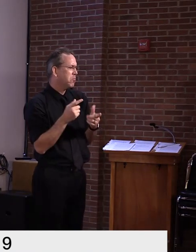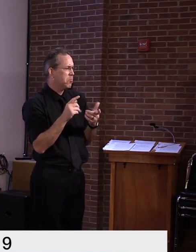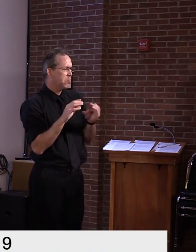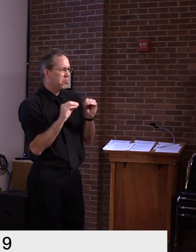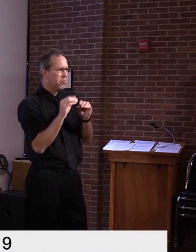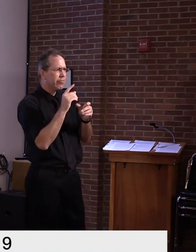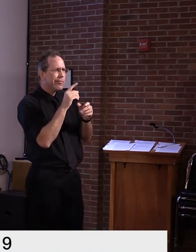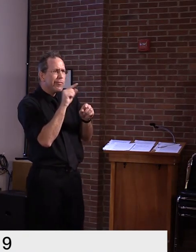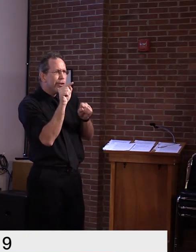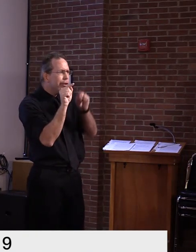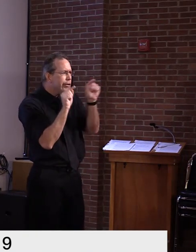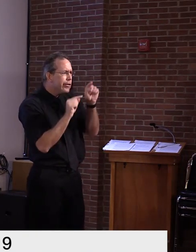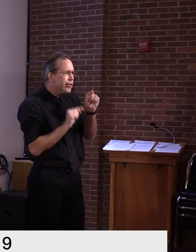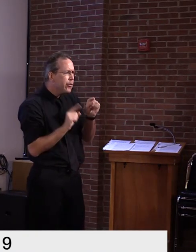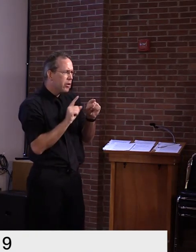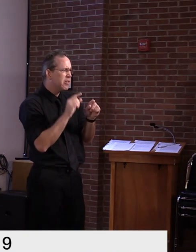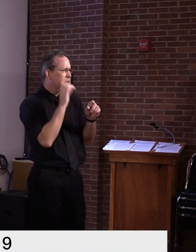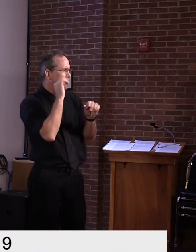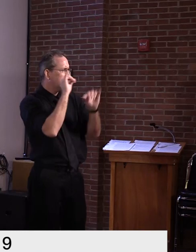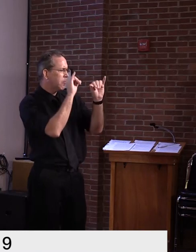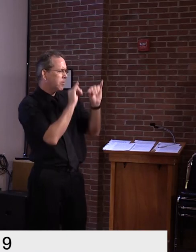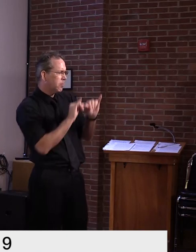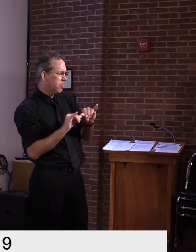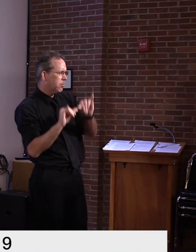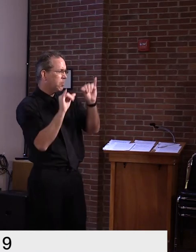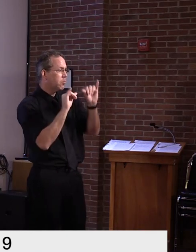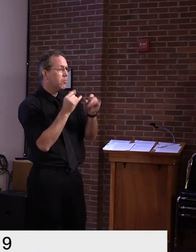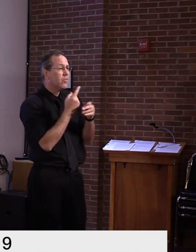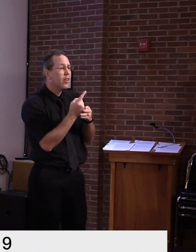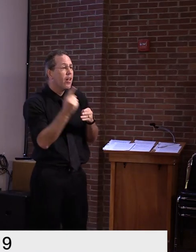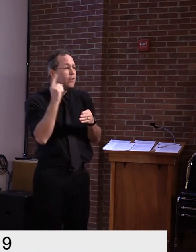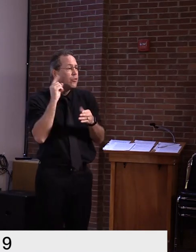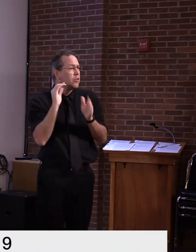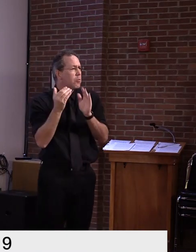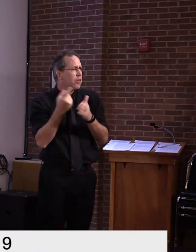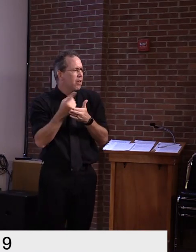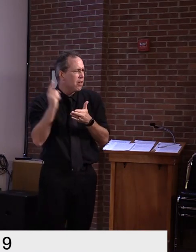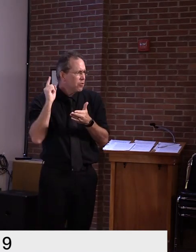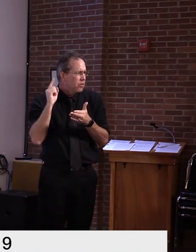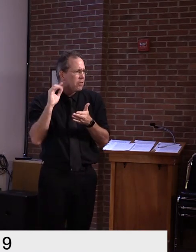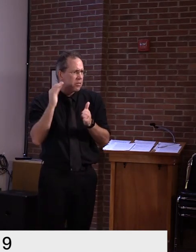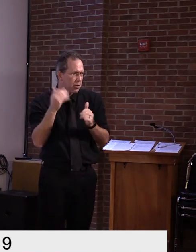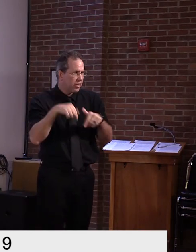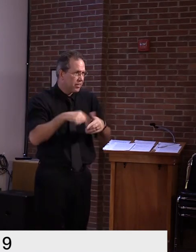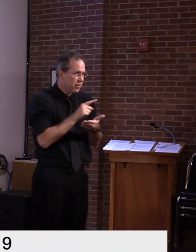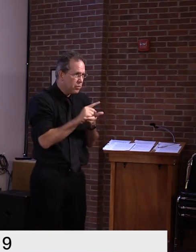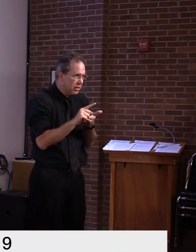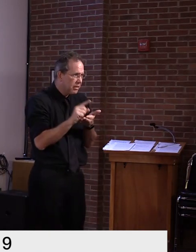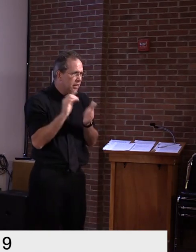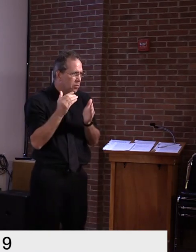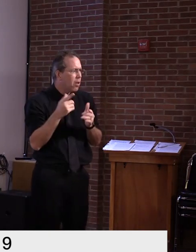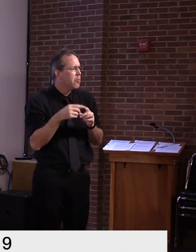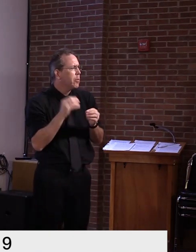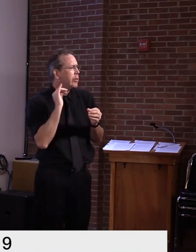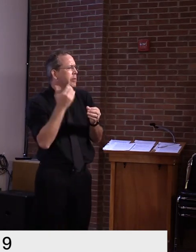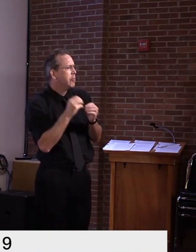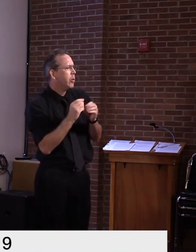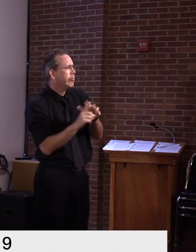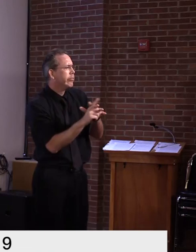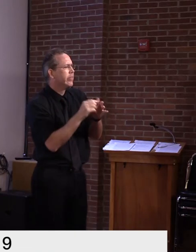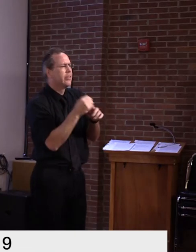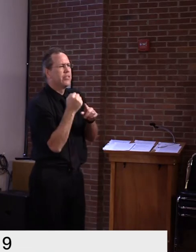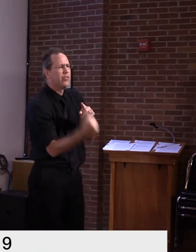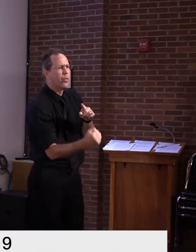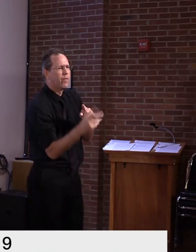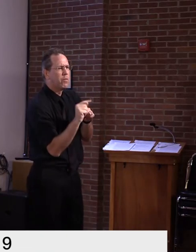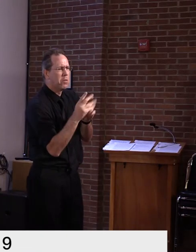Compared from last week to this week, we do see more cases in the southern part of the state, particularly in Windham County and in Bennington. So something for us certainly to